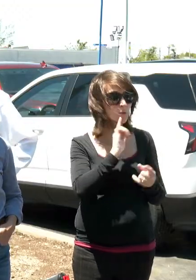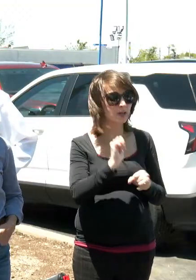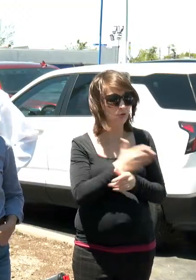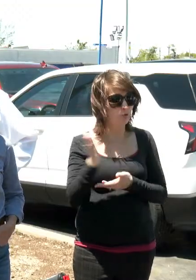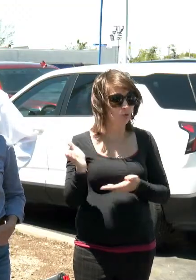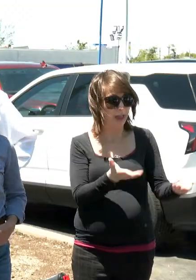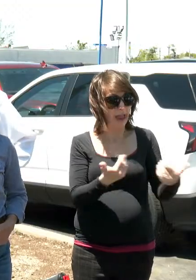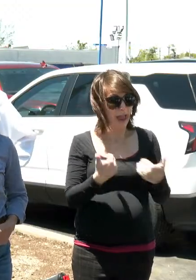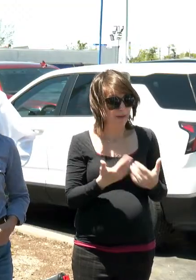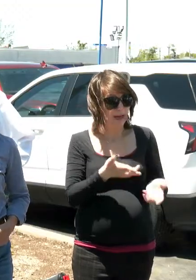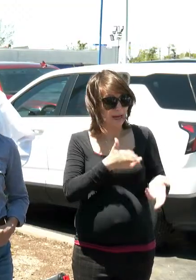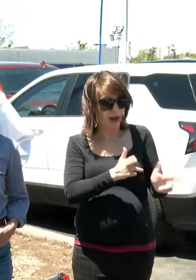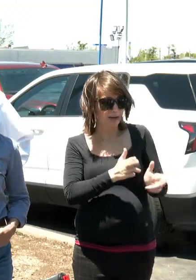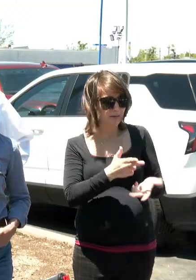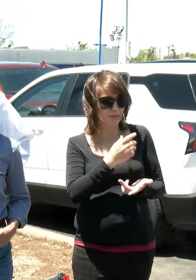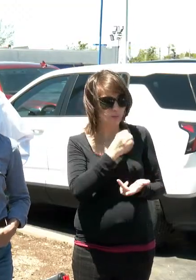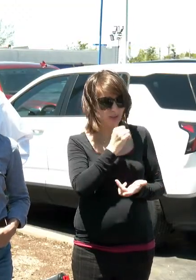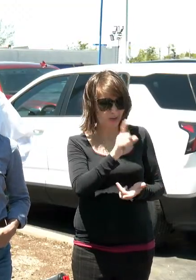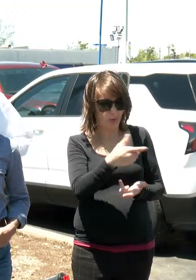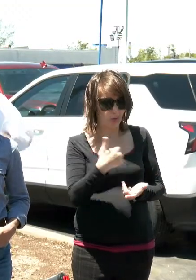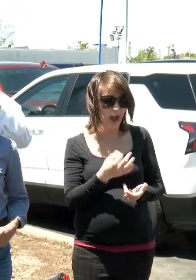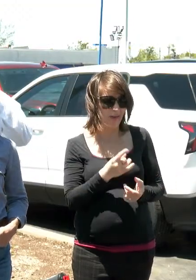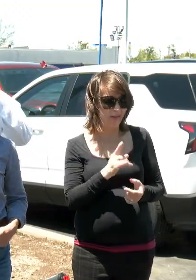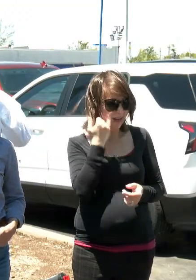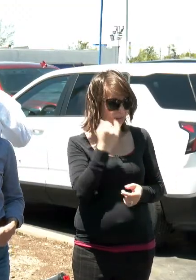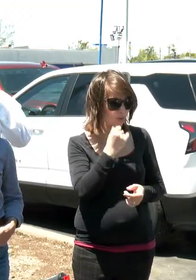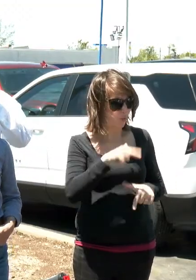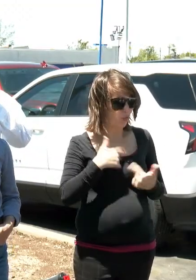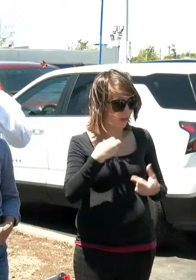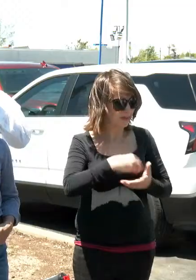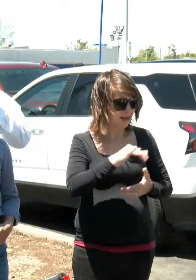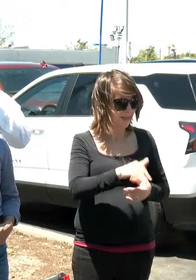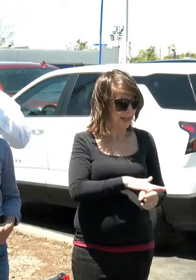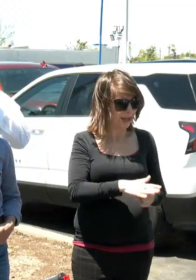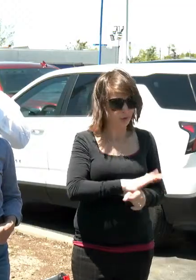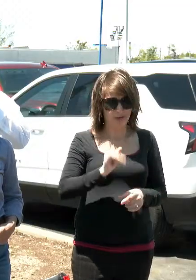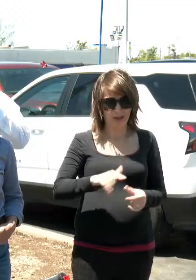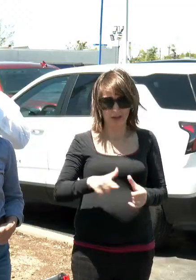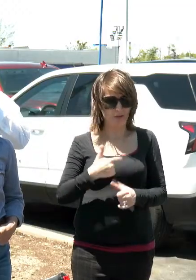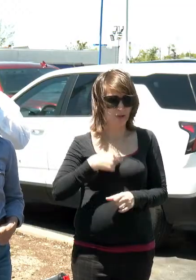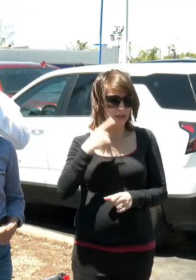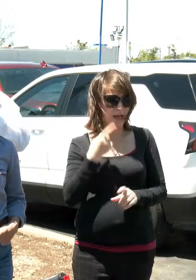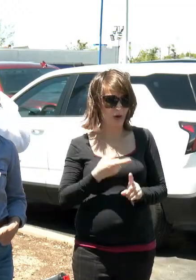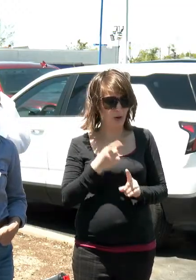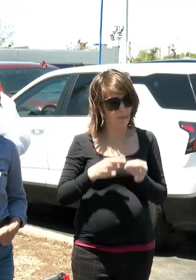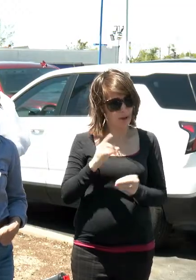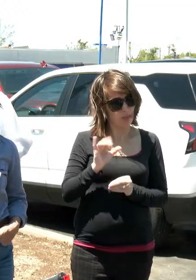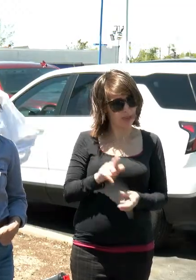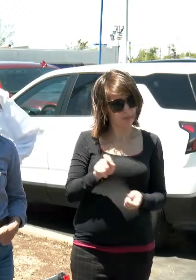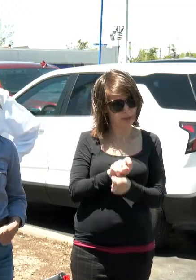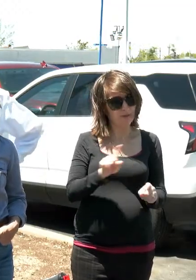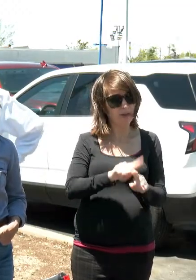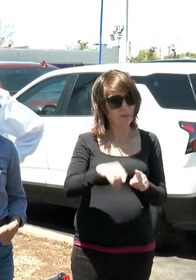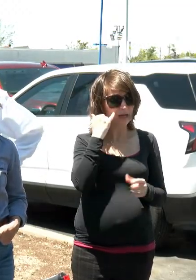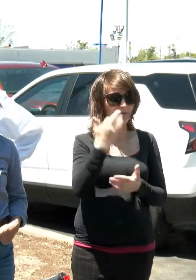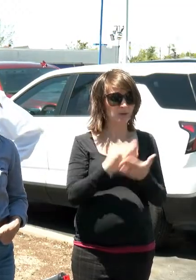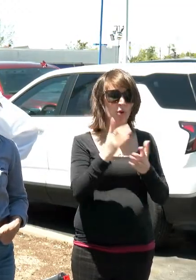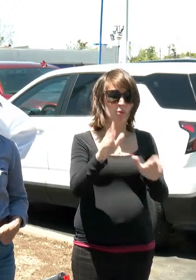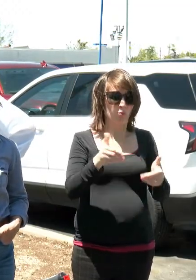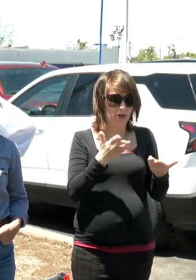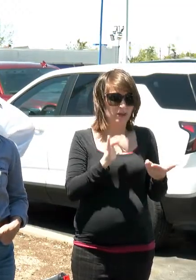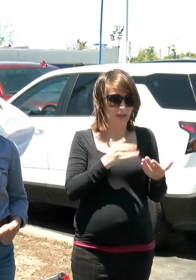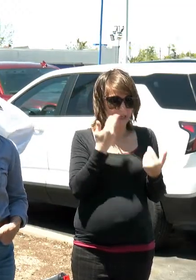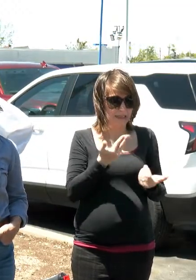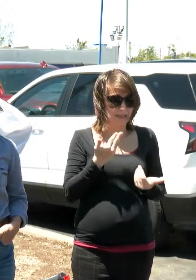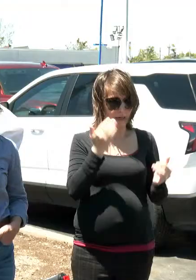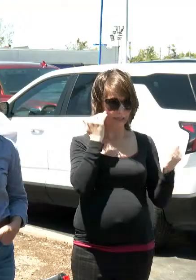carrying guns or don't live in the area, we'll address that. So this is the first I hear of it, but certainly if it comes to my attention, we'll address that. So your officers